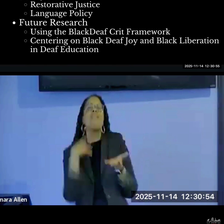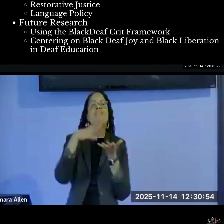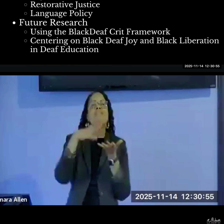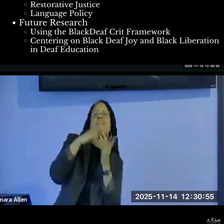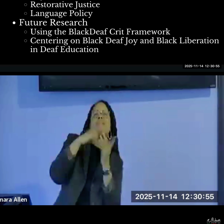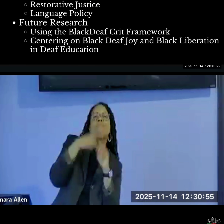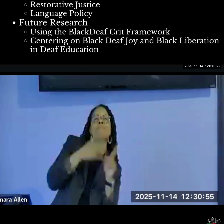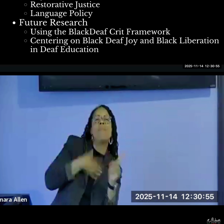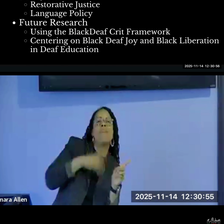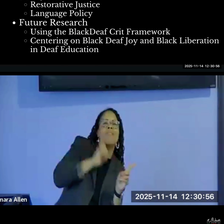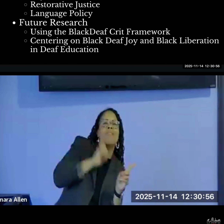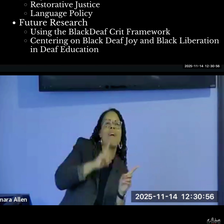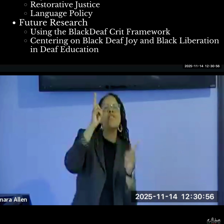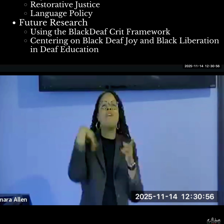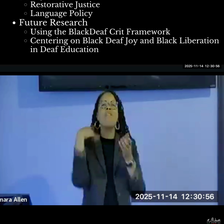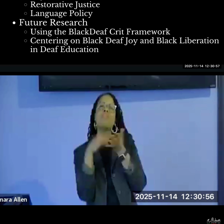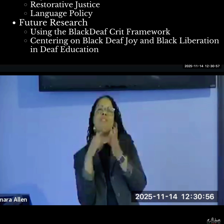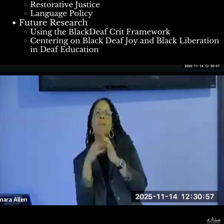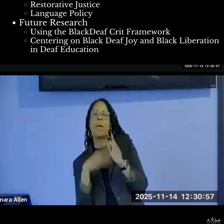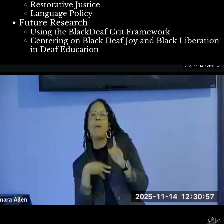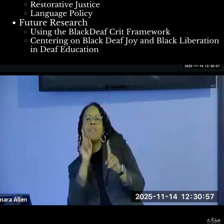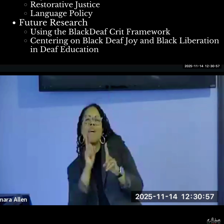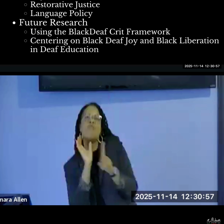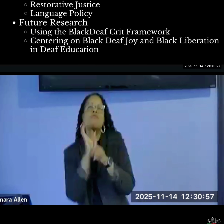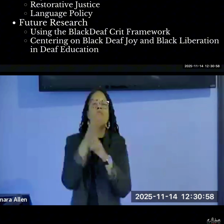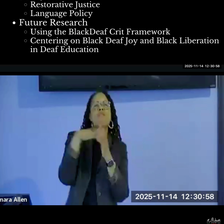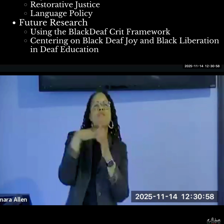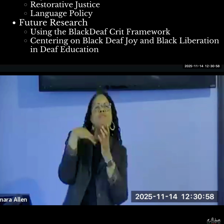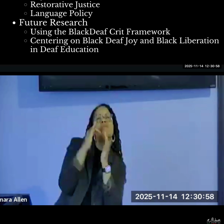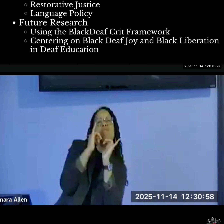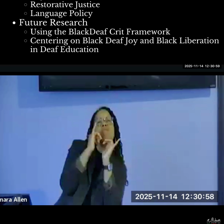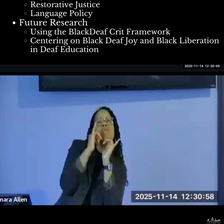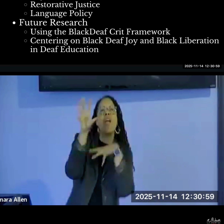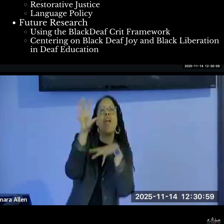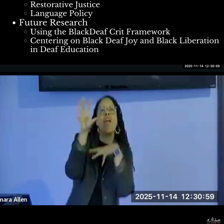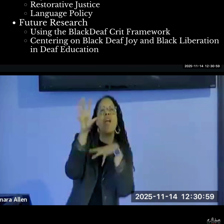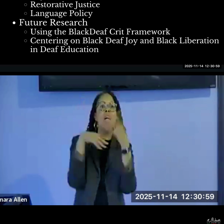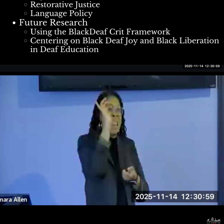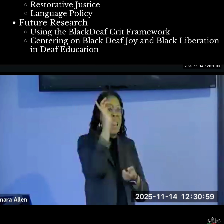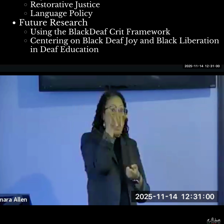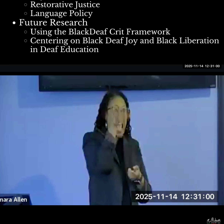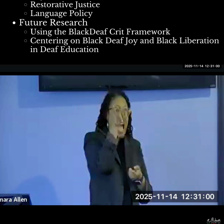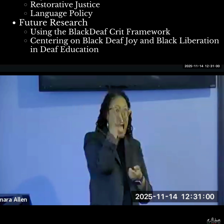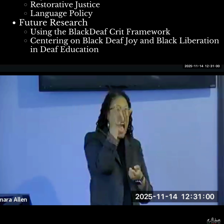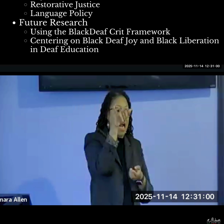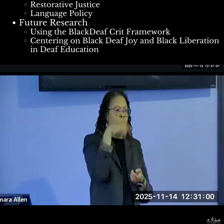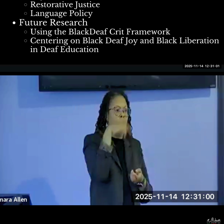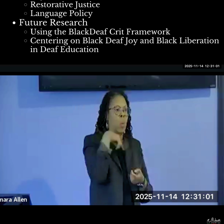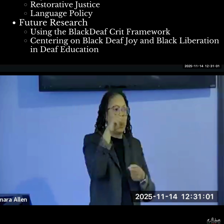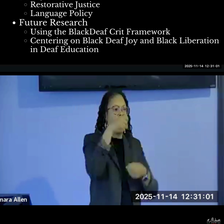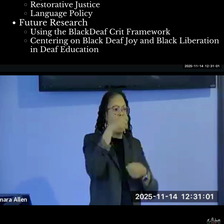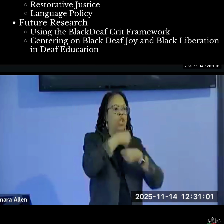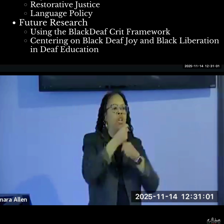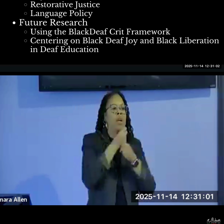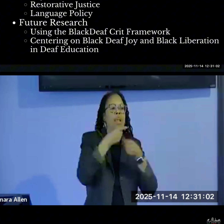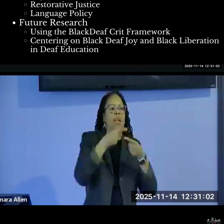level of understanding, right? Learning about your own history, about your culture.